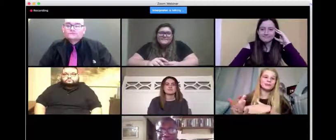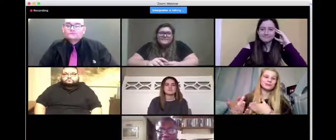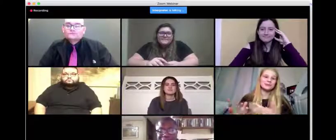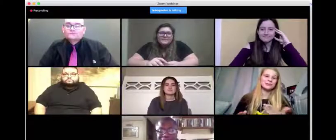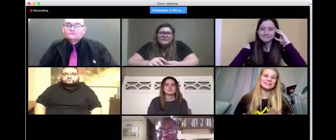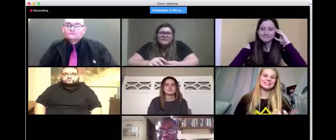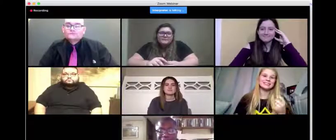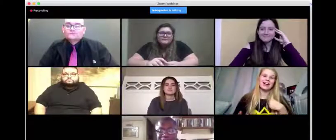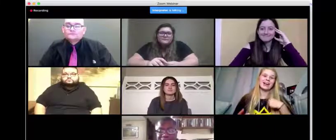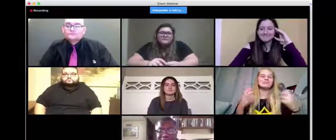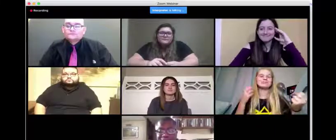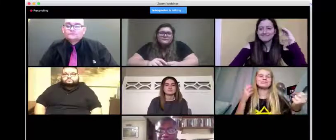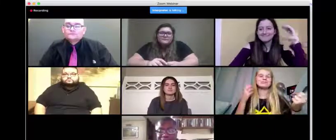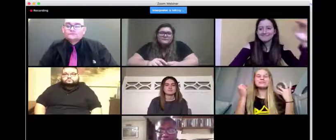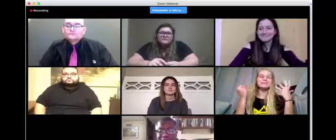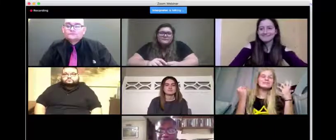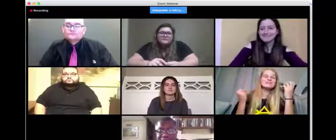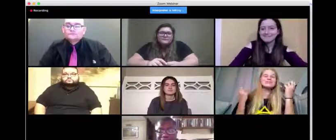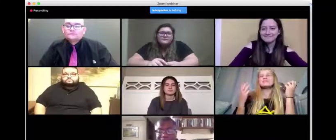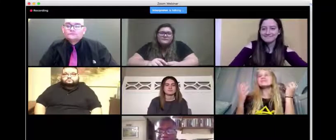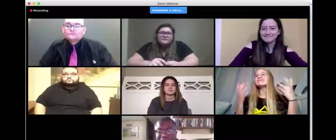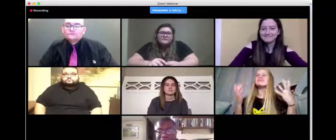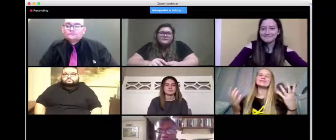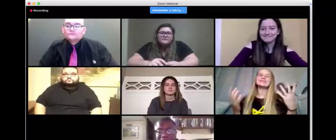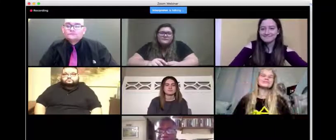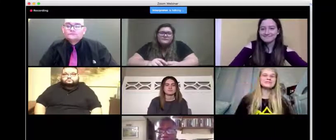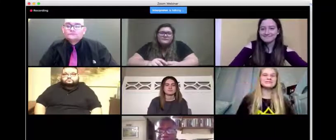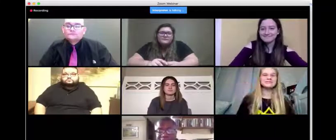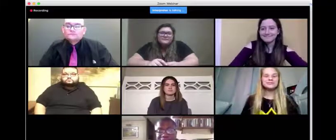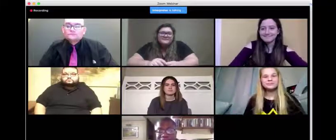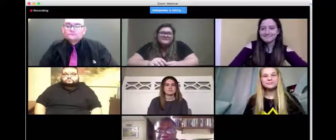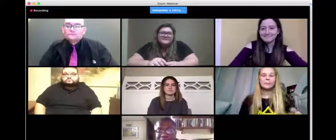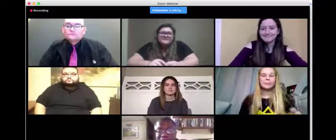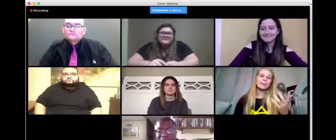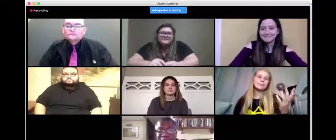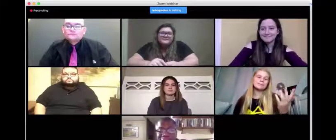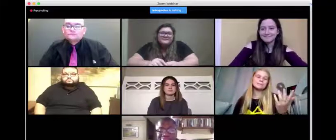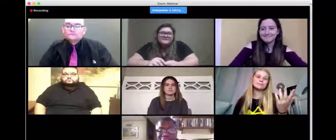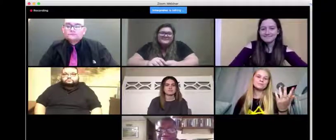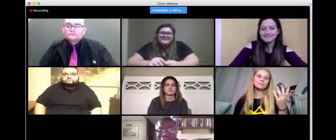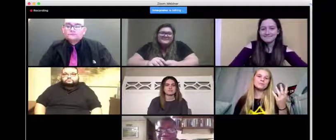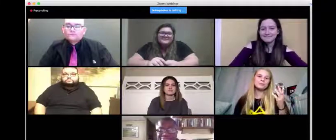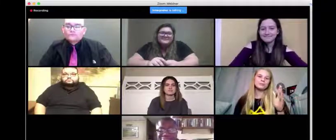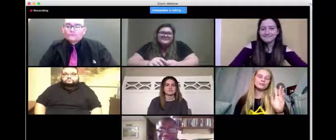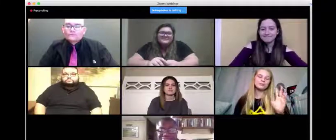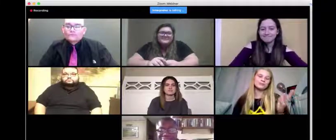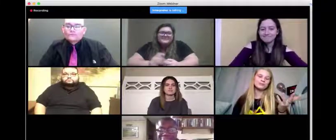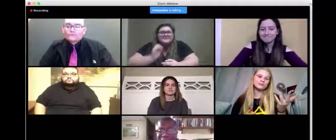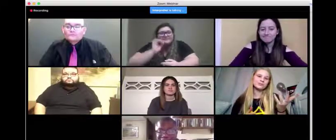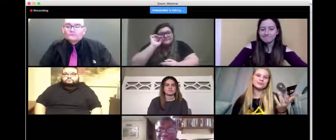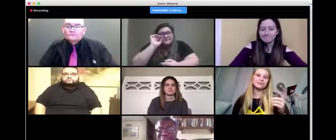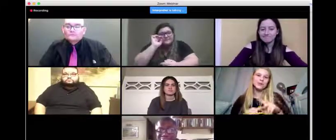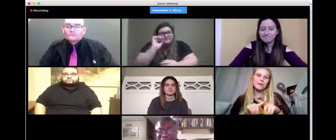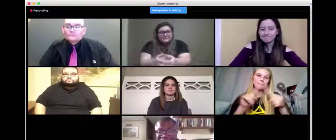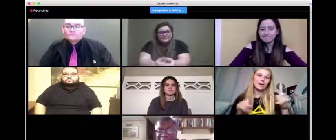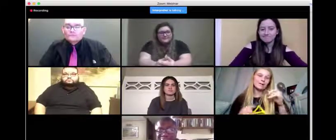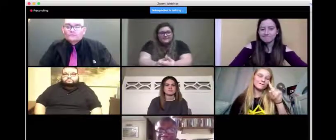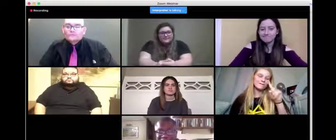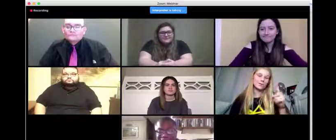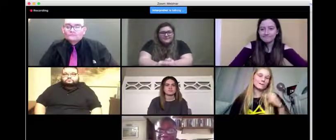into beautiful sign language. But for me, I didn't grow up signing. So it's not